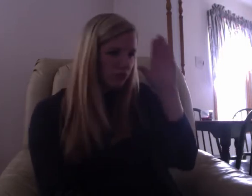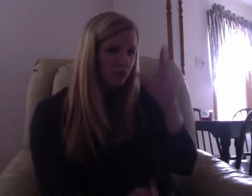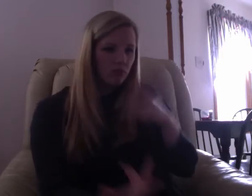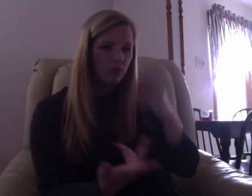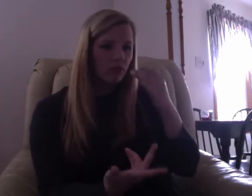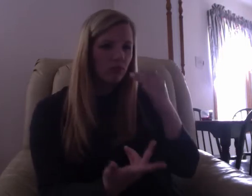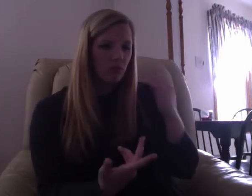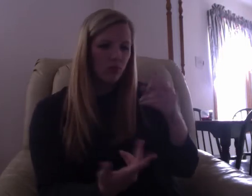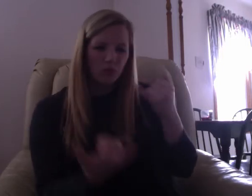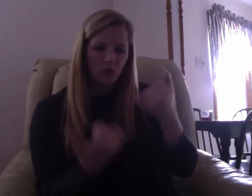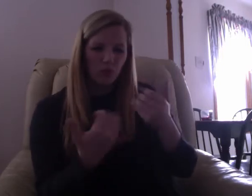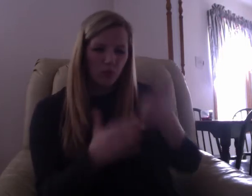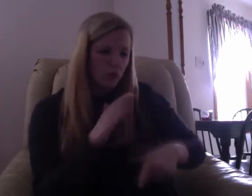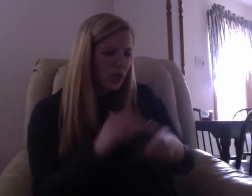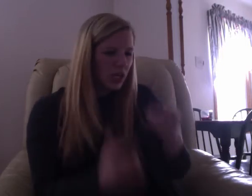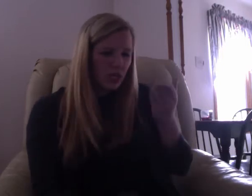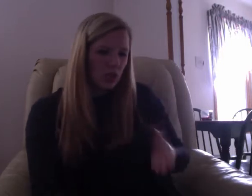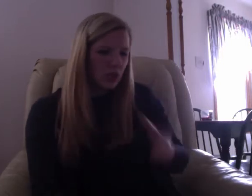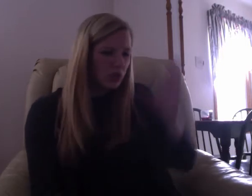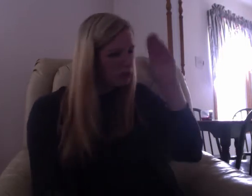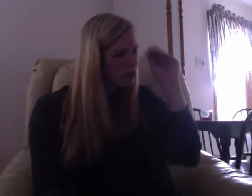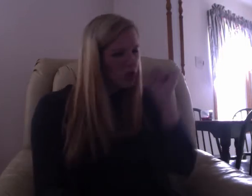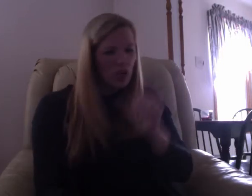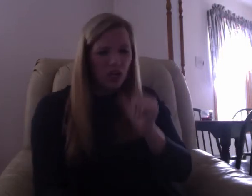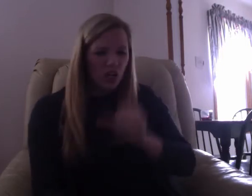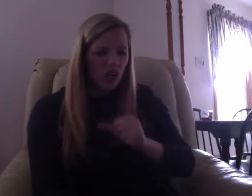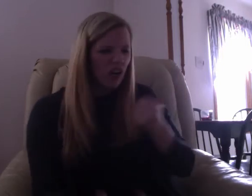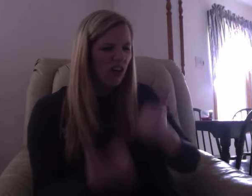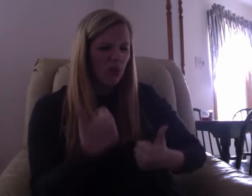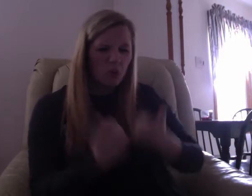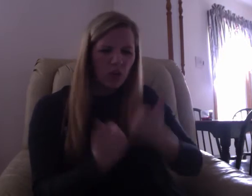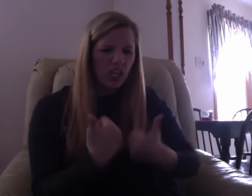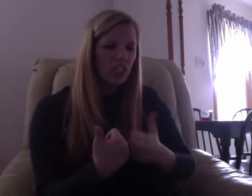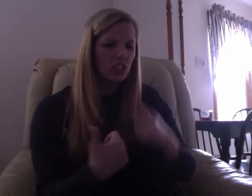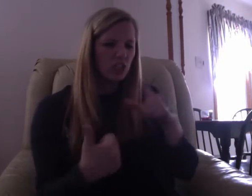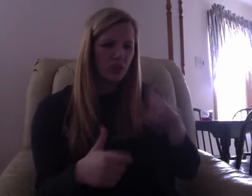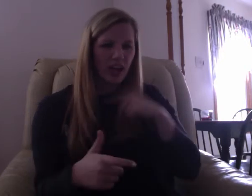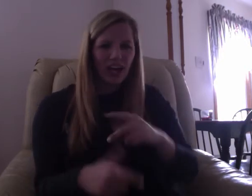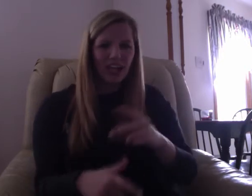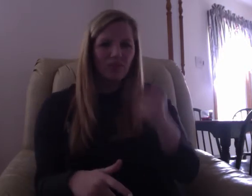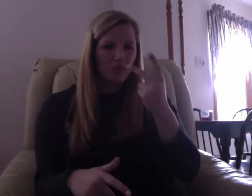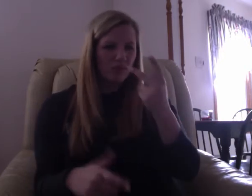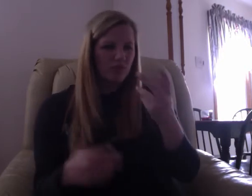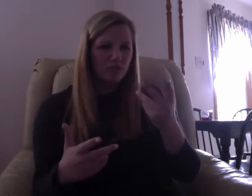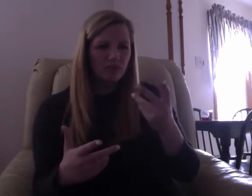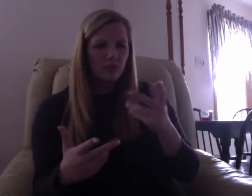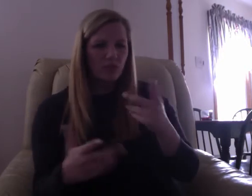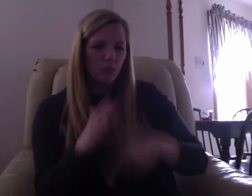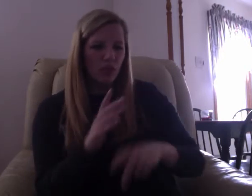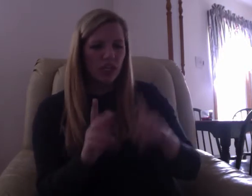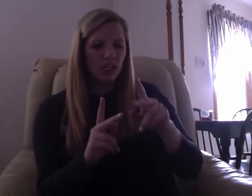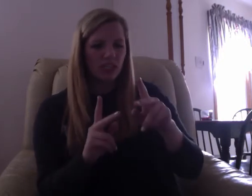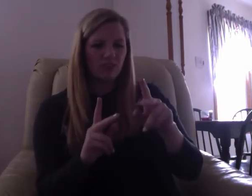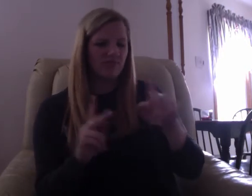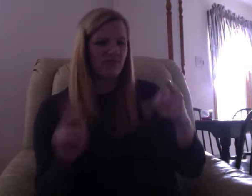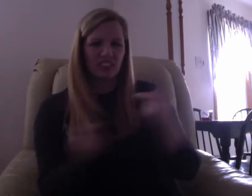wants to know what exactly is going on biologically. What organs do you have and what do you not have? So that's an